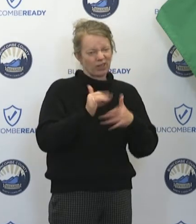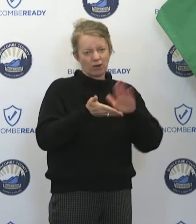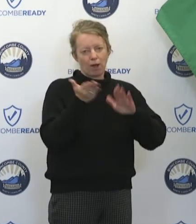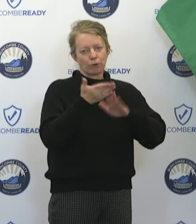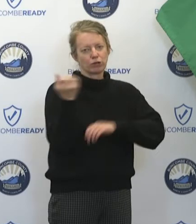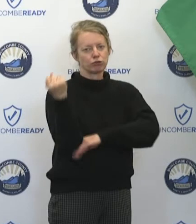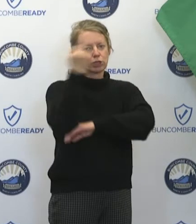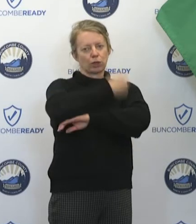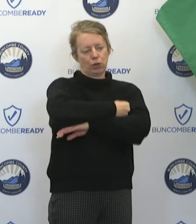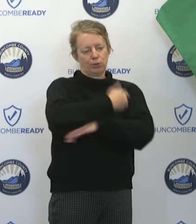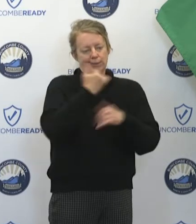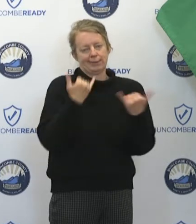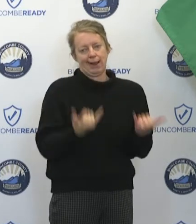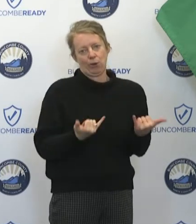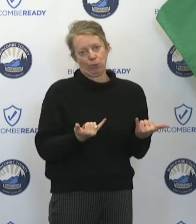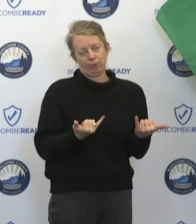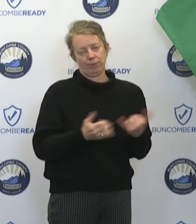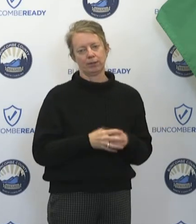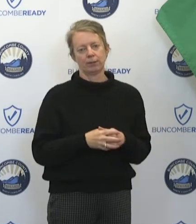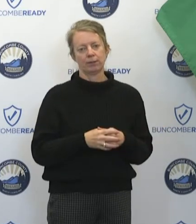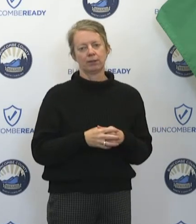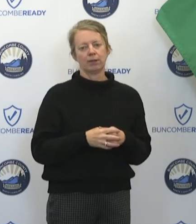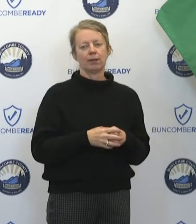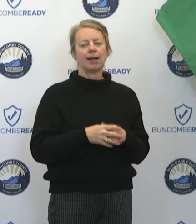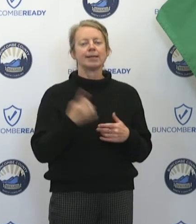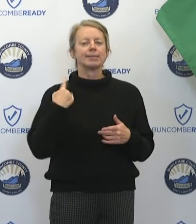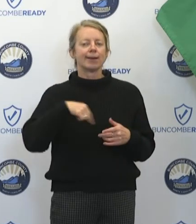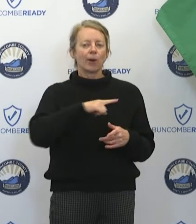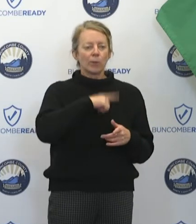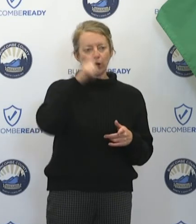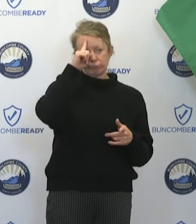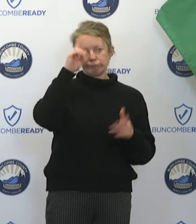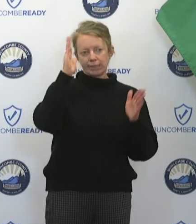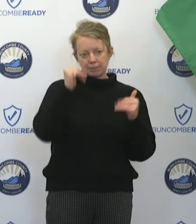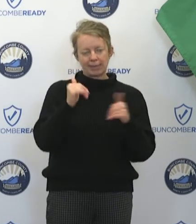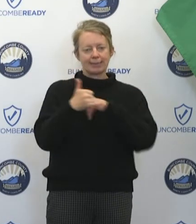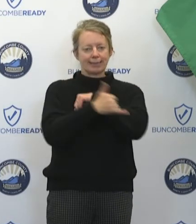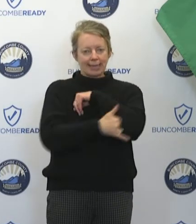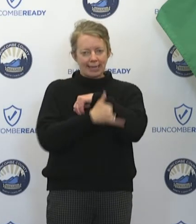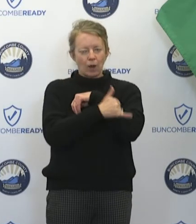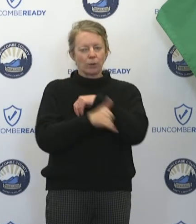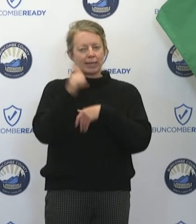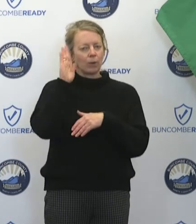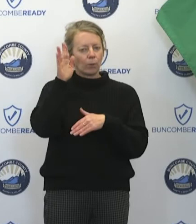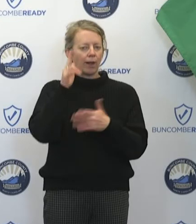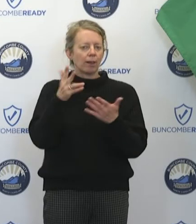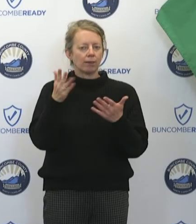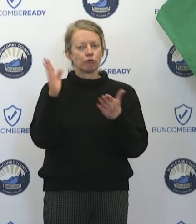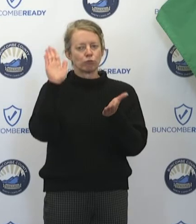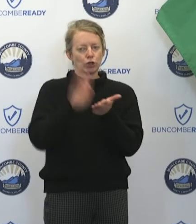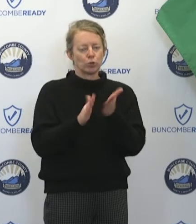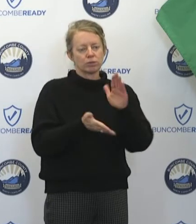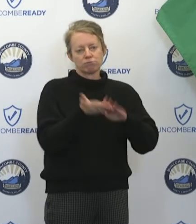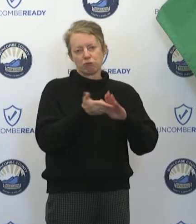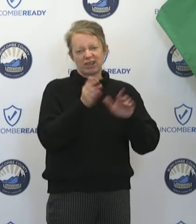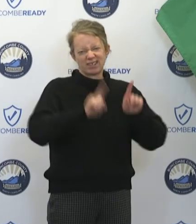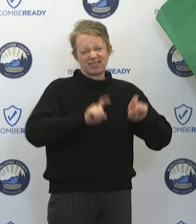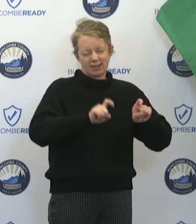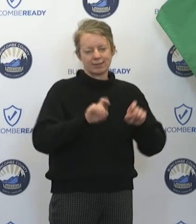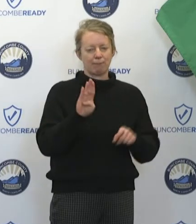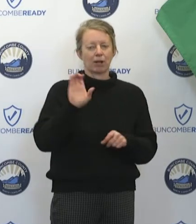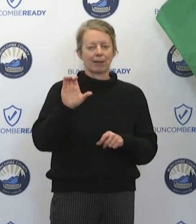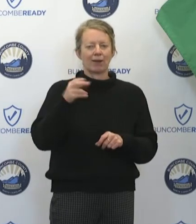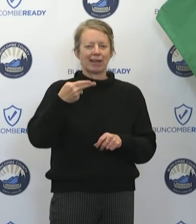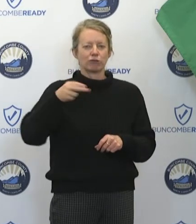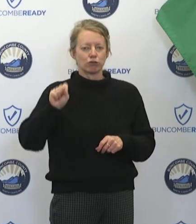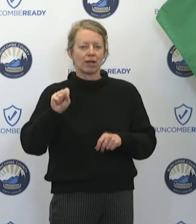effective immediately. In anticipation of the county's decision to reduce our testing operations, Buncombe County HHS and Emergency Management have